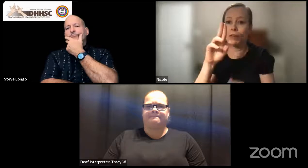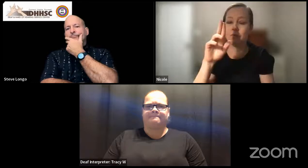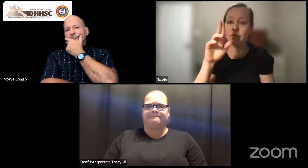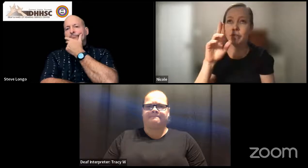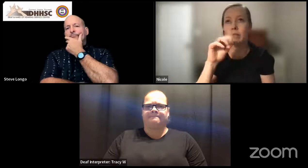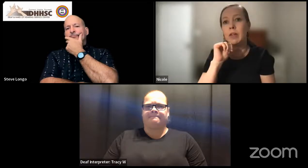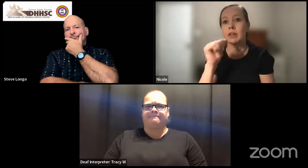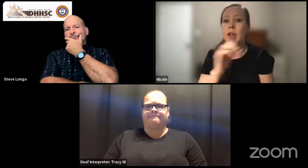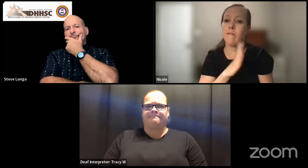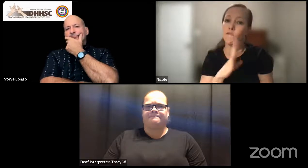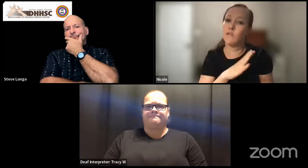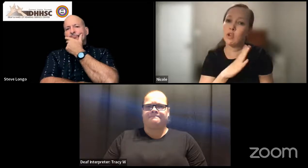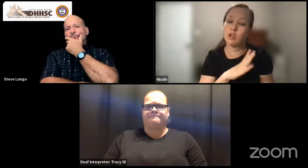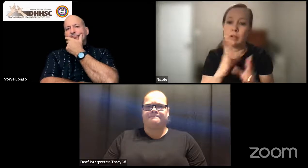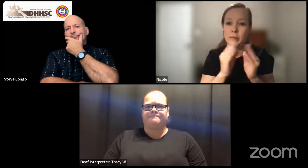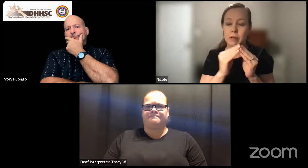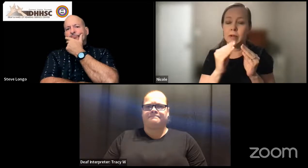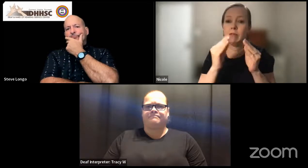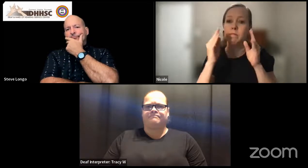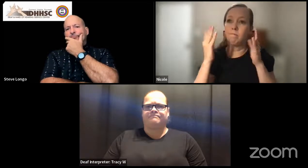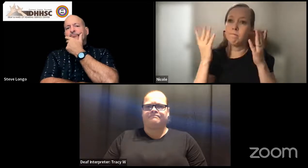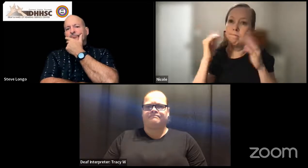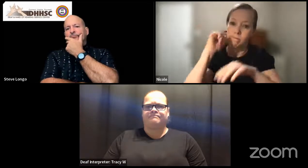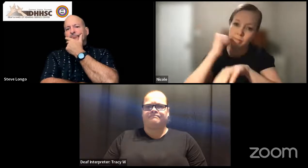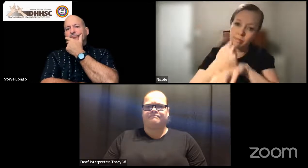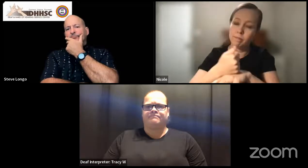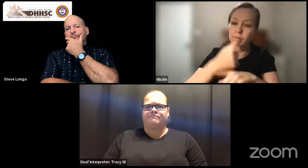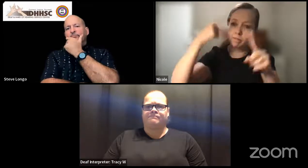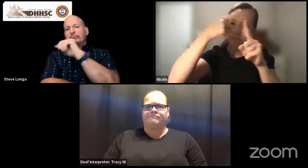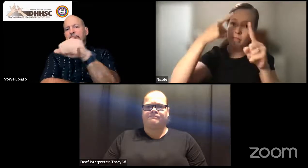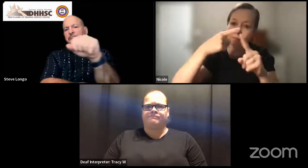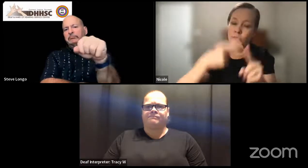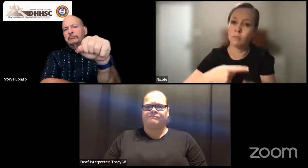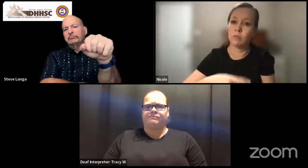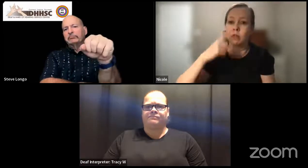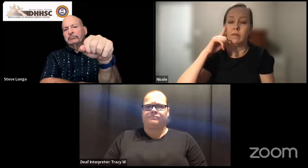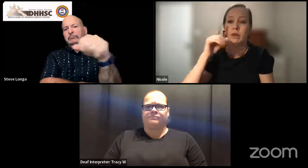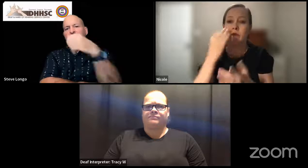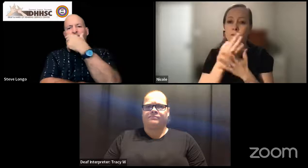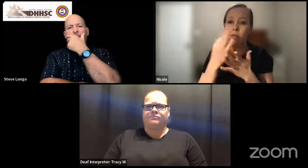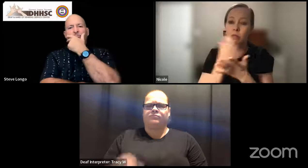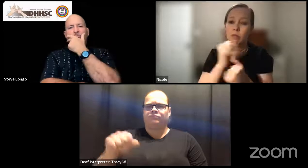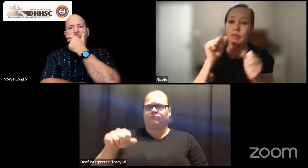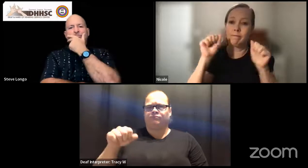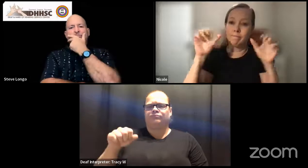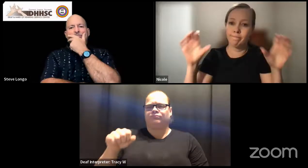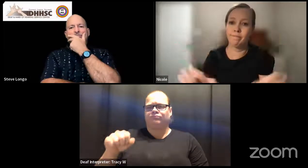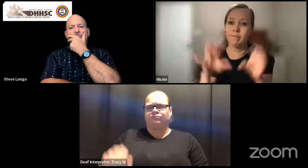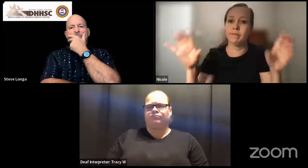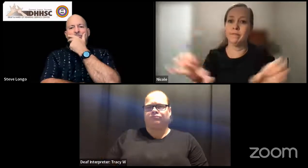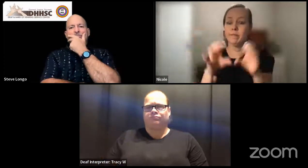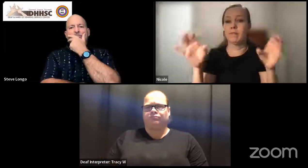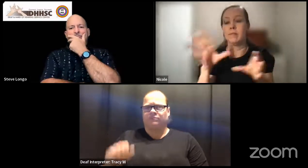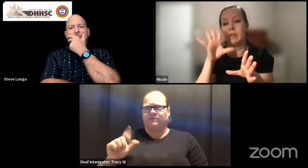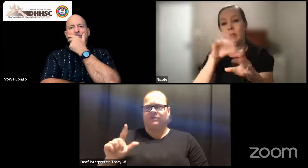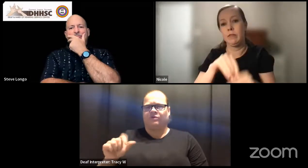So when we all get together and maybe have unofficial meetings, we can really set some